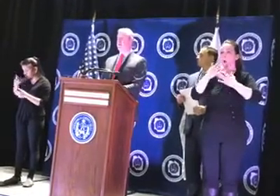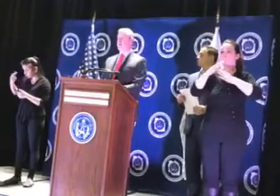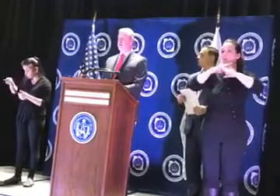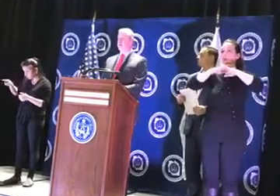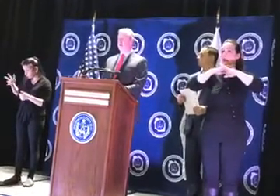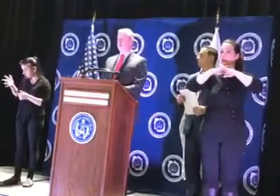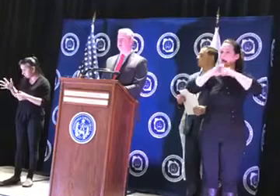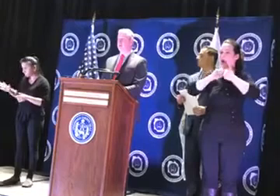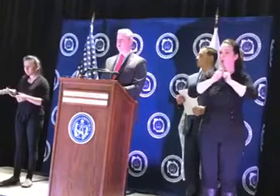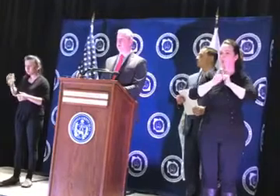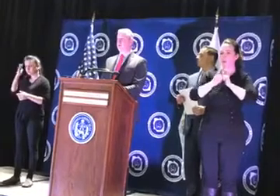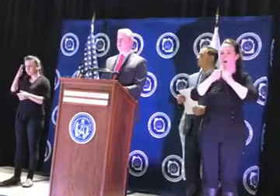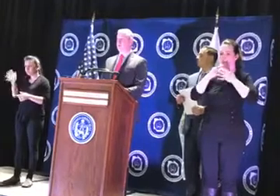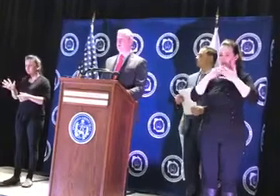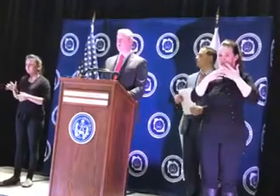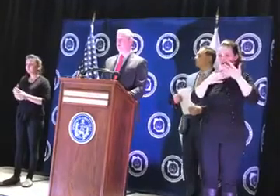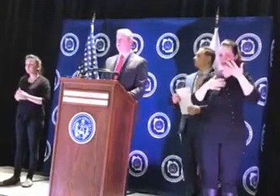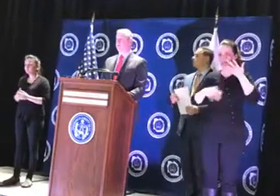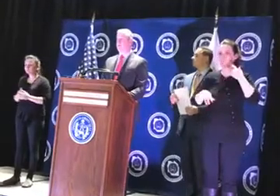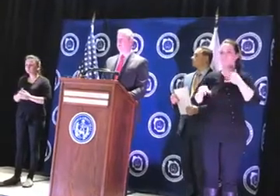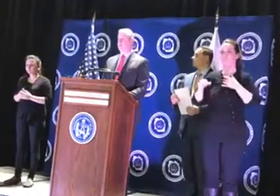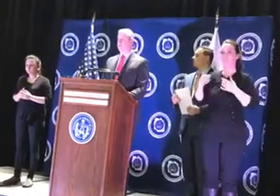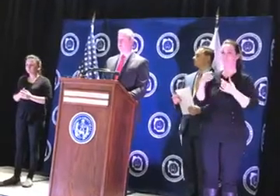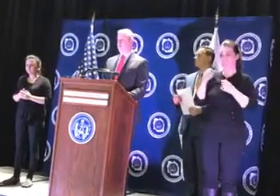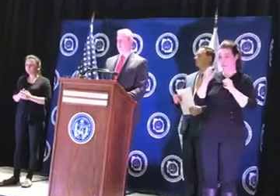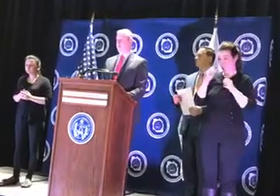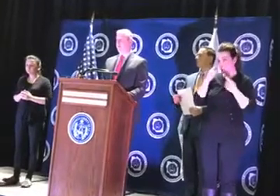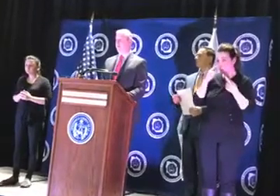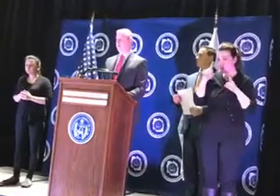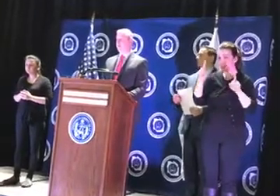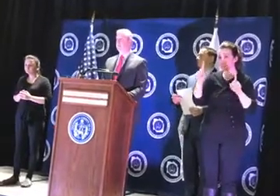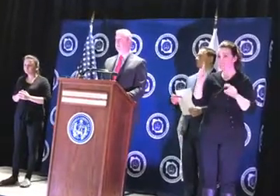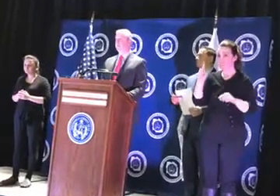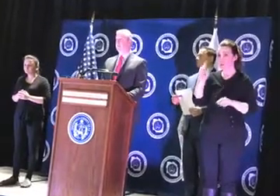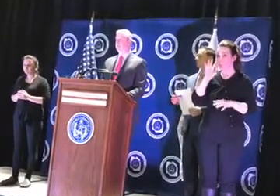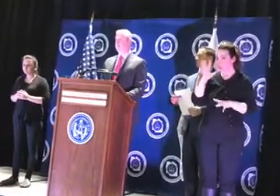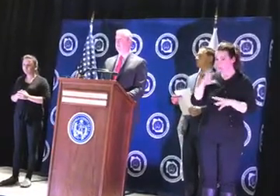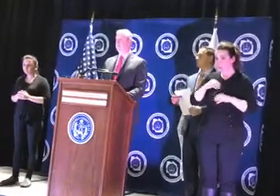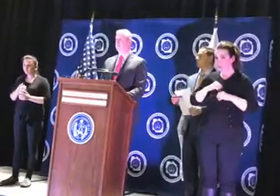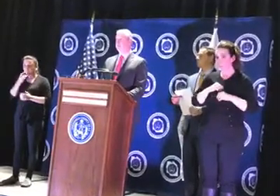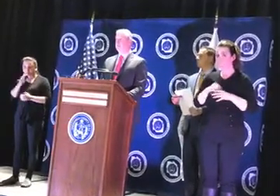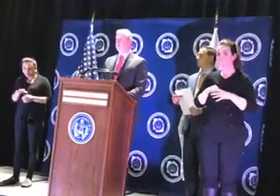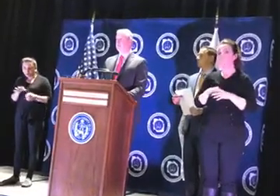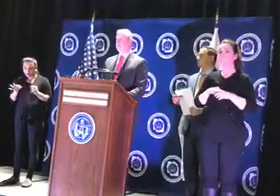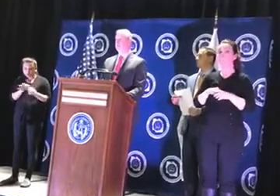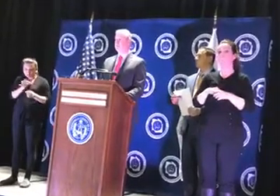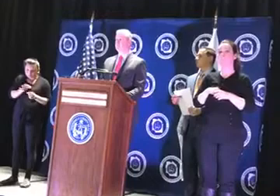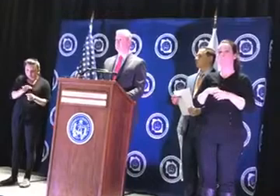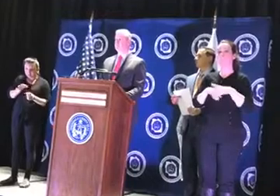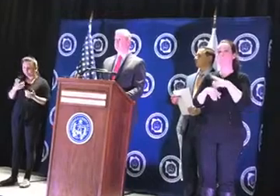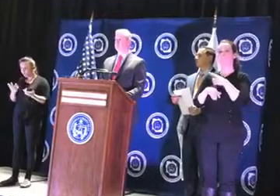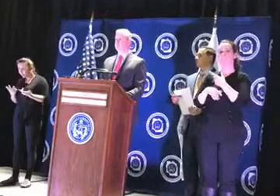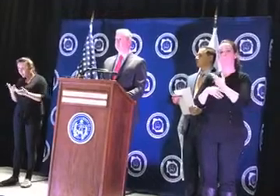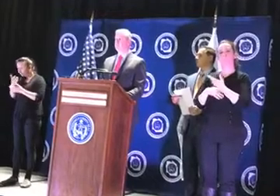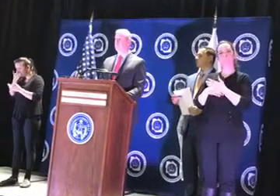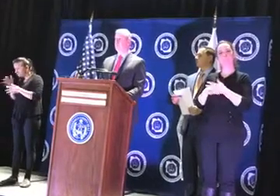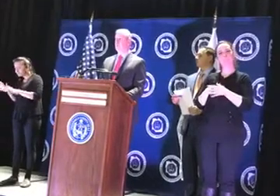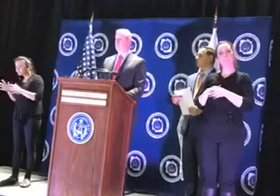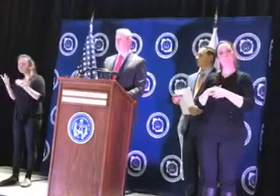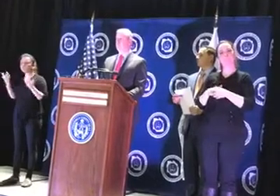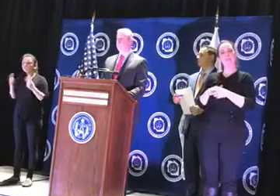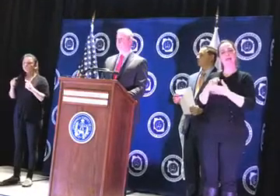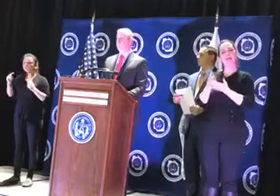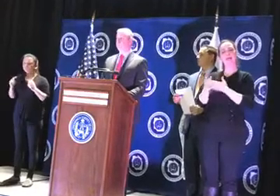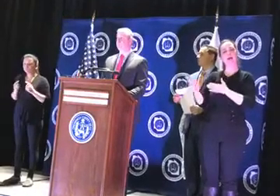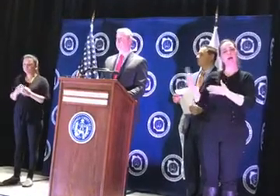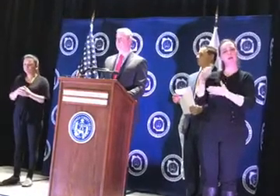control and our clinicians before we're going to sign off on any of that. And while you're at the podium, I talked to Mayor Walsh last week about the status